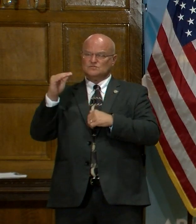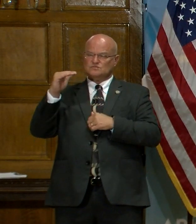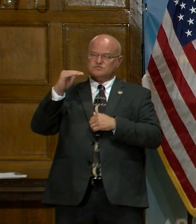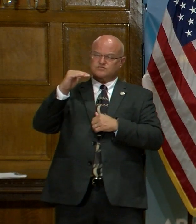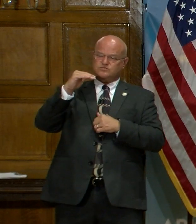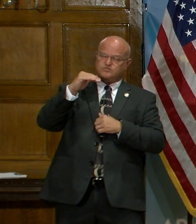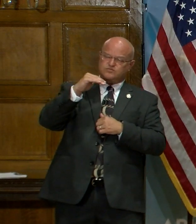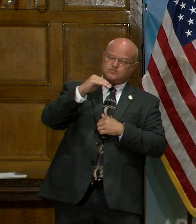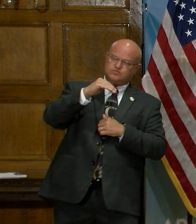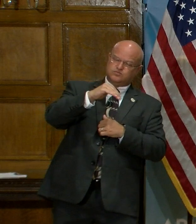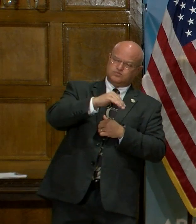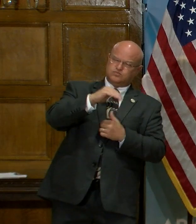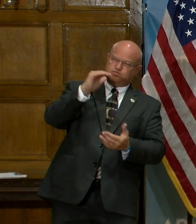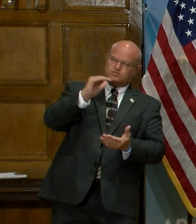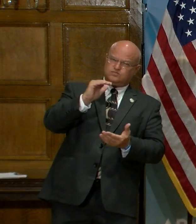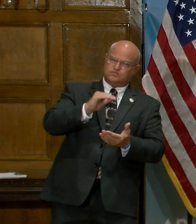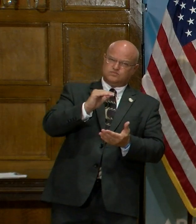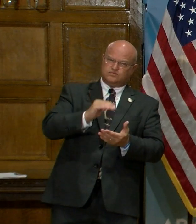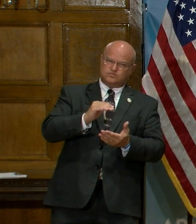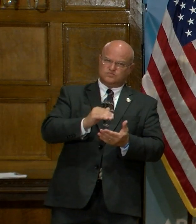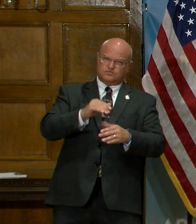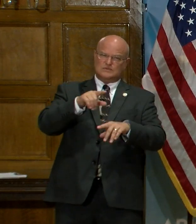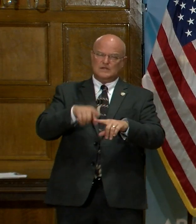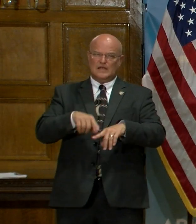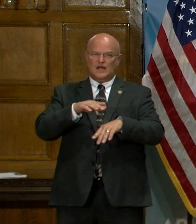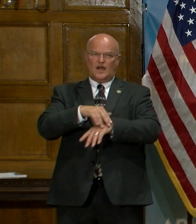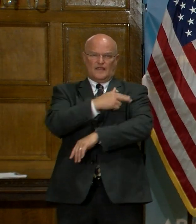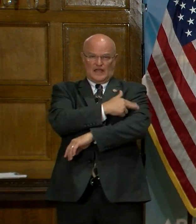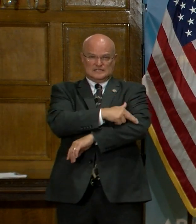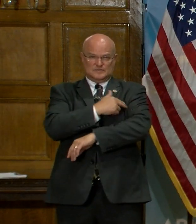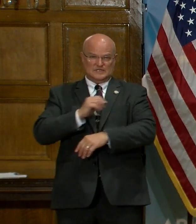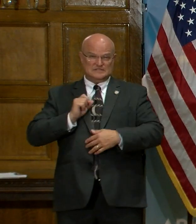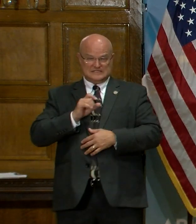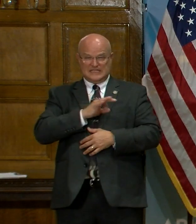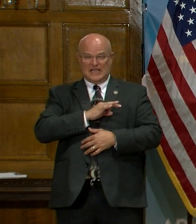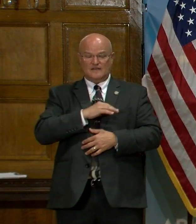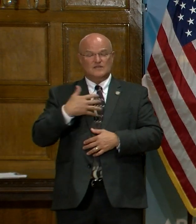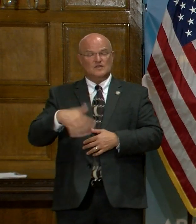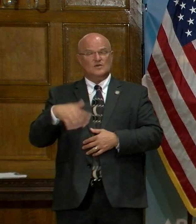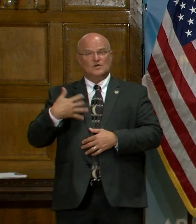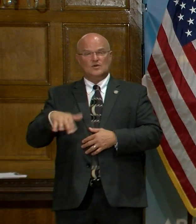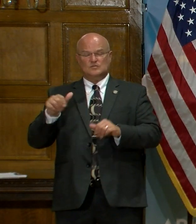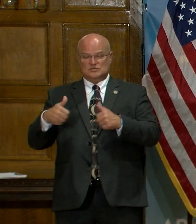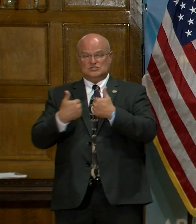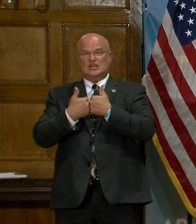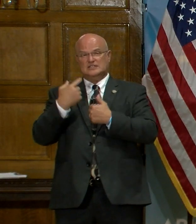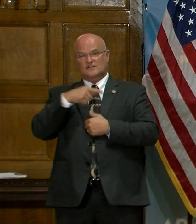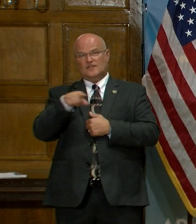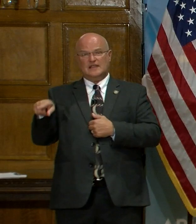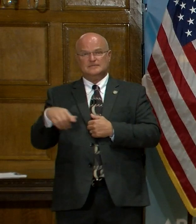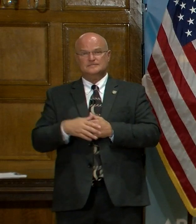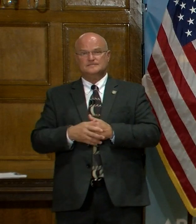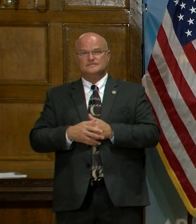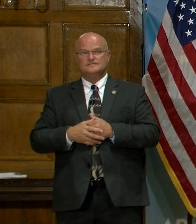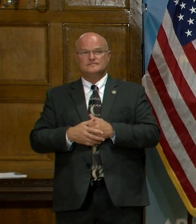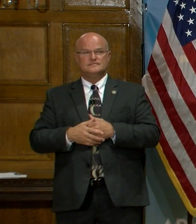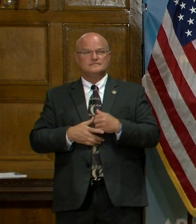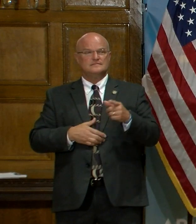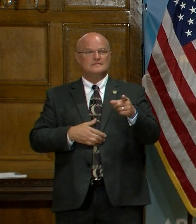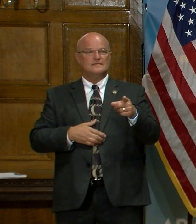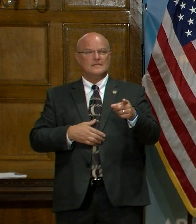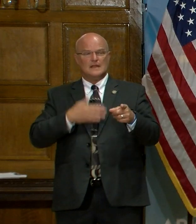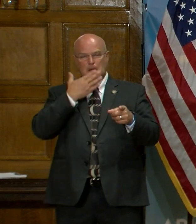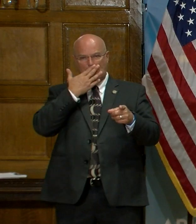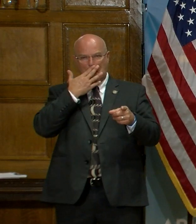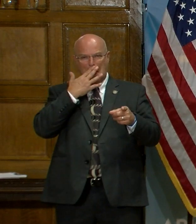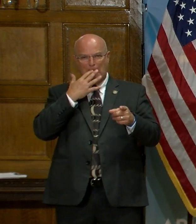curve and reduce that reliance upon our hospital staff that's been so challenging to them. Yes.